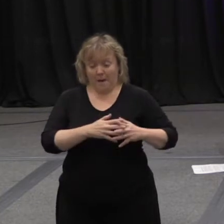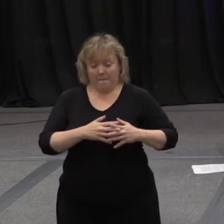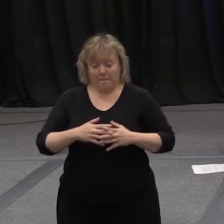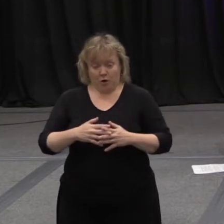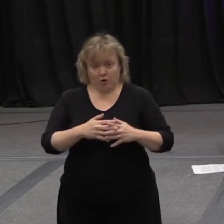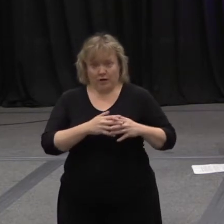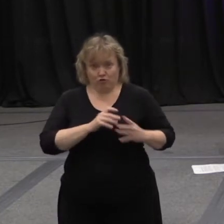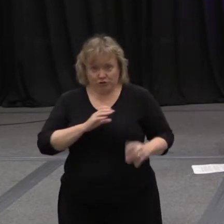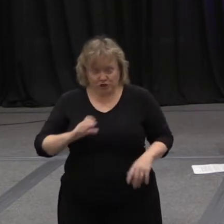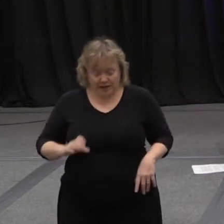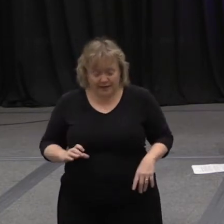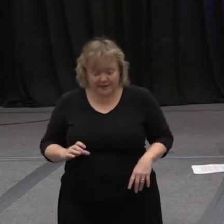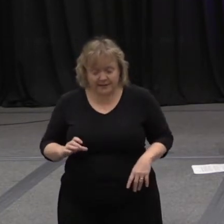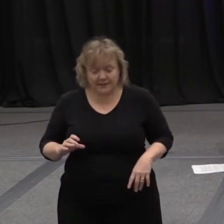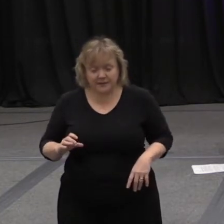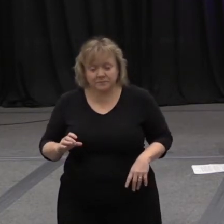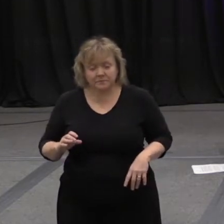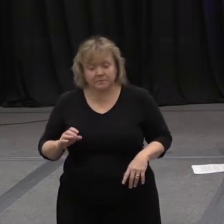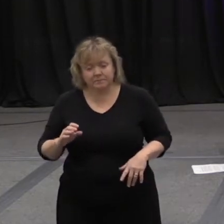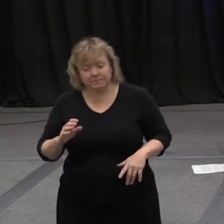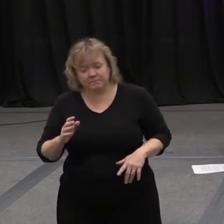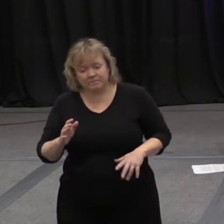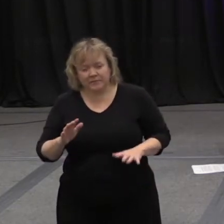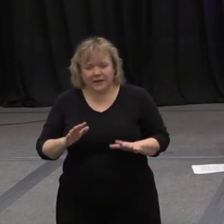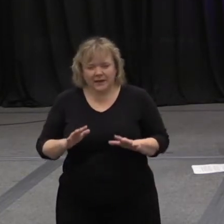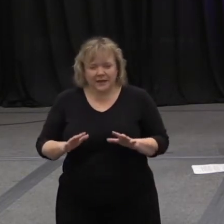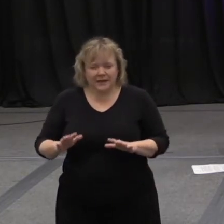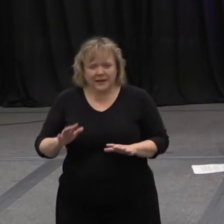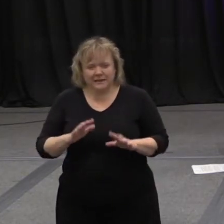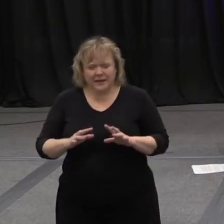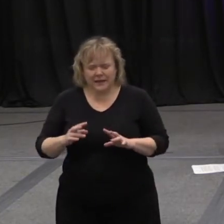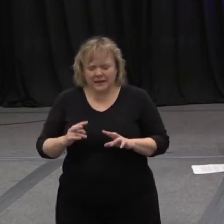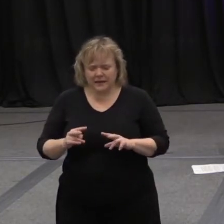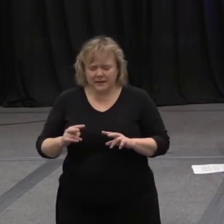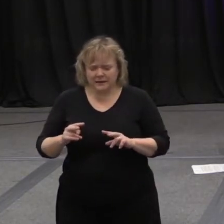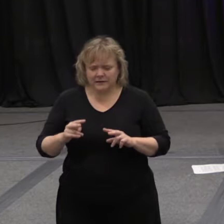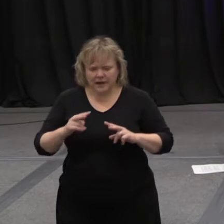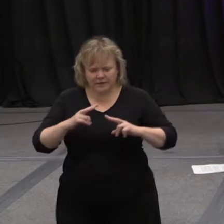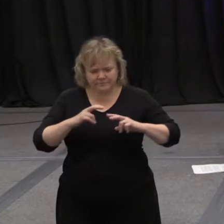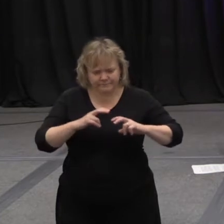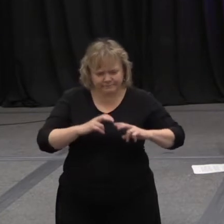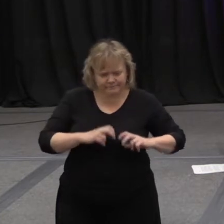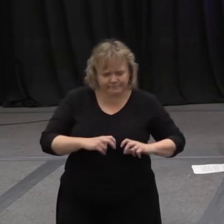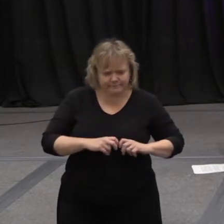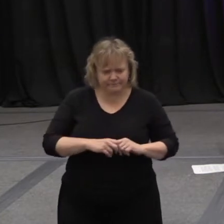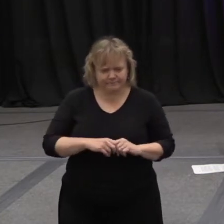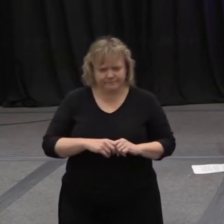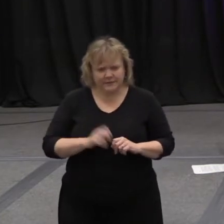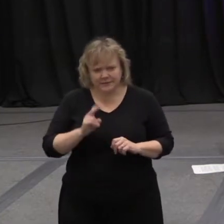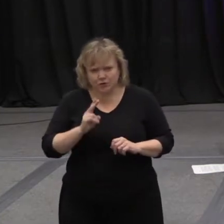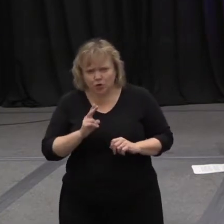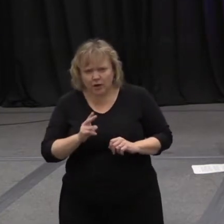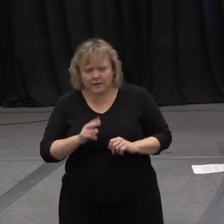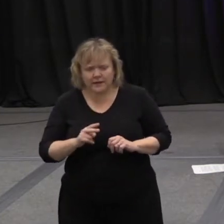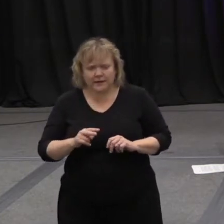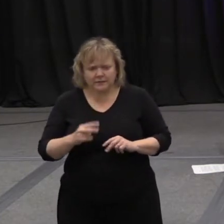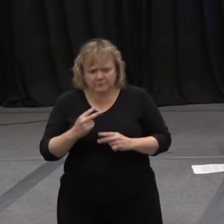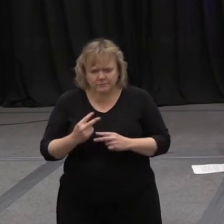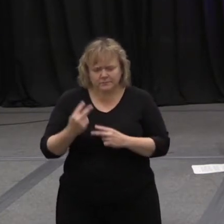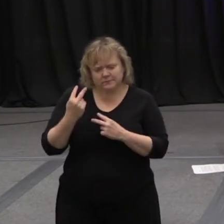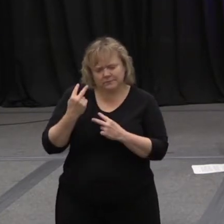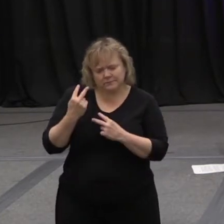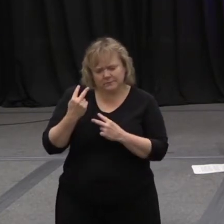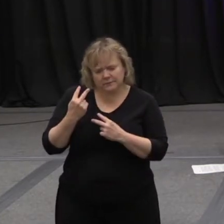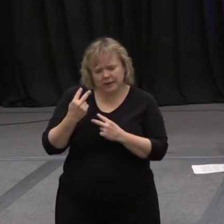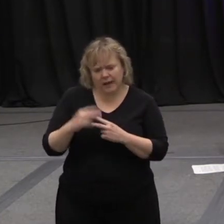is sort of take all of the fear and all of the shame and all of the this need to